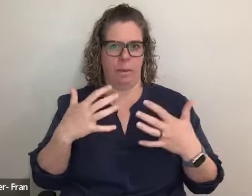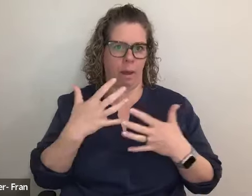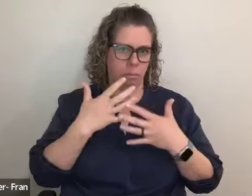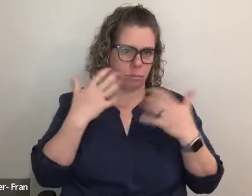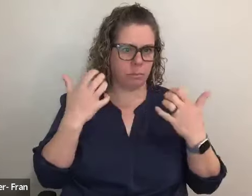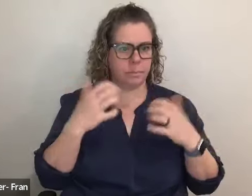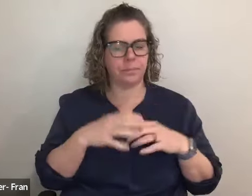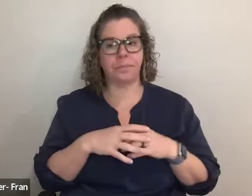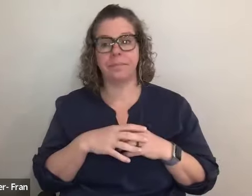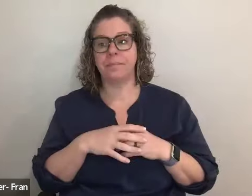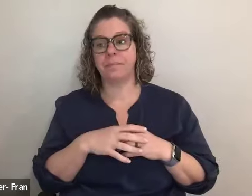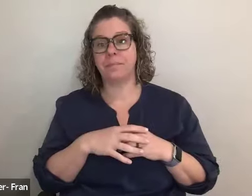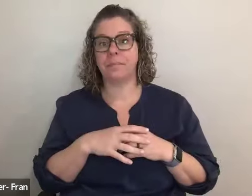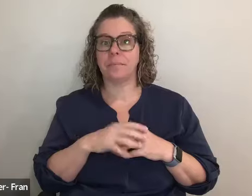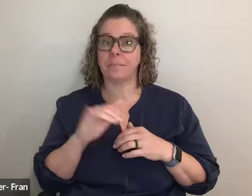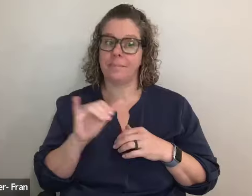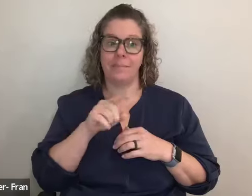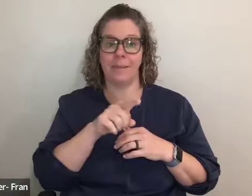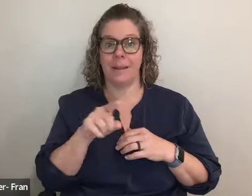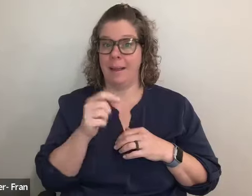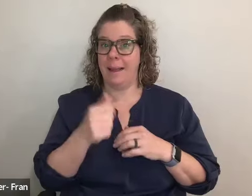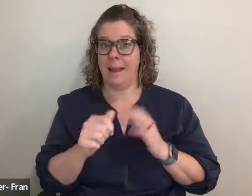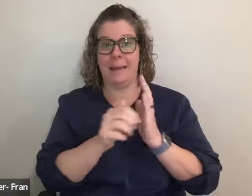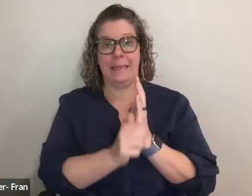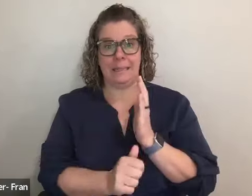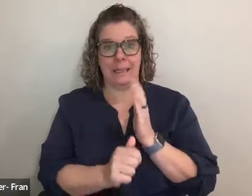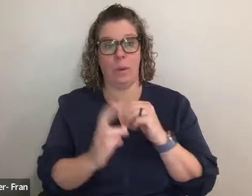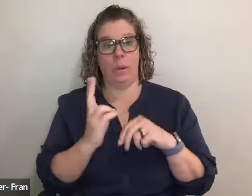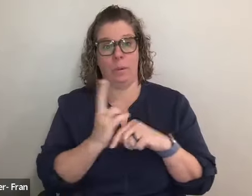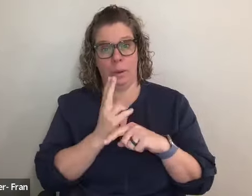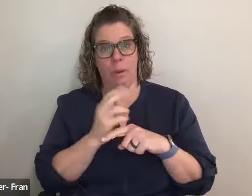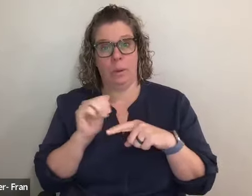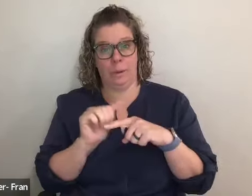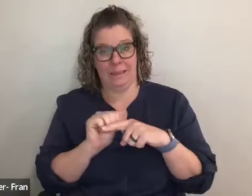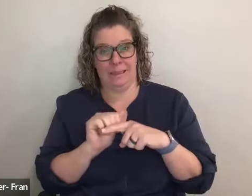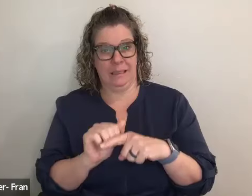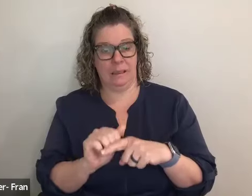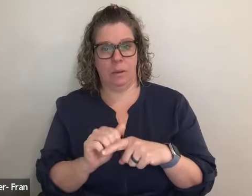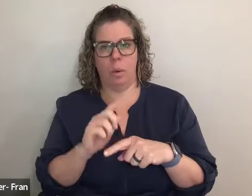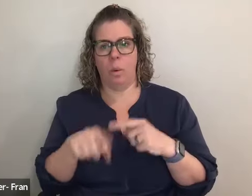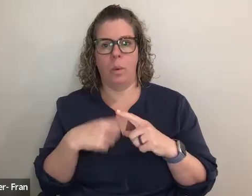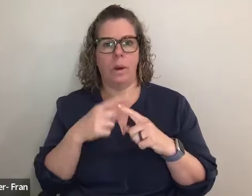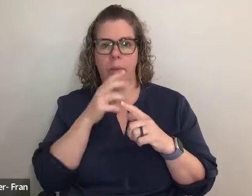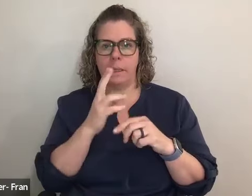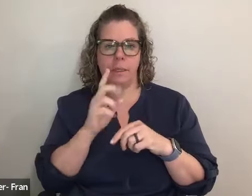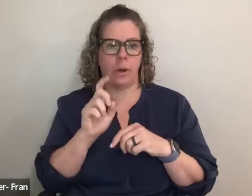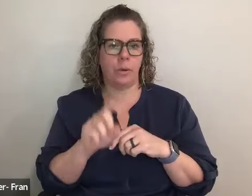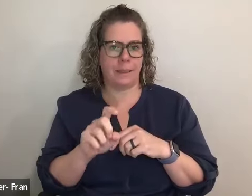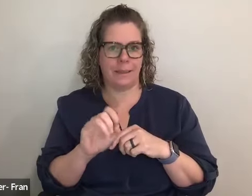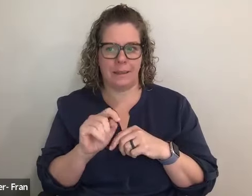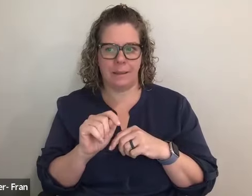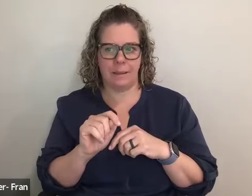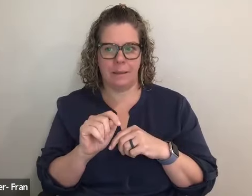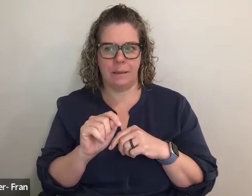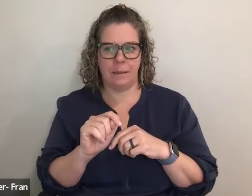And just like any other skill, when we use these things, when we don't need them, they're so much more effective